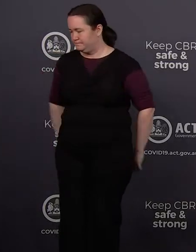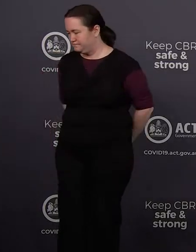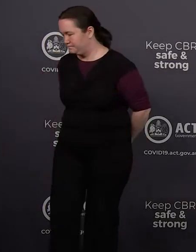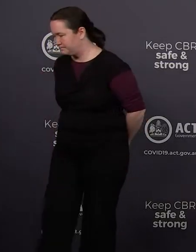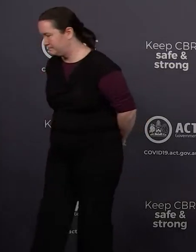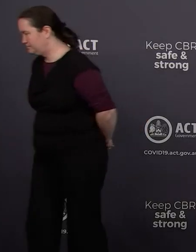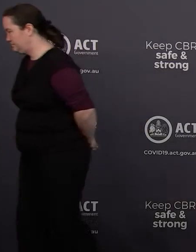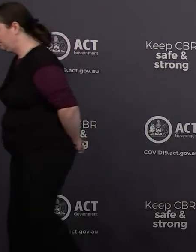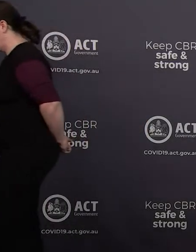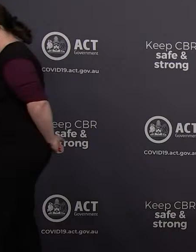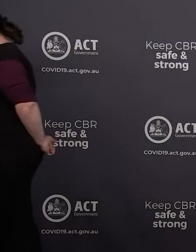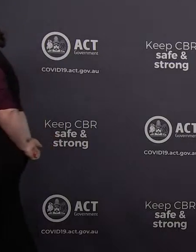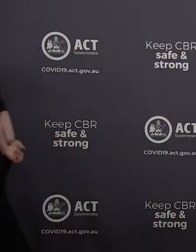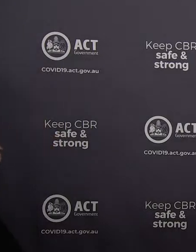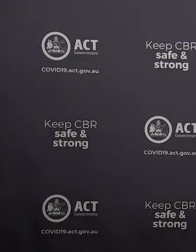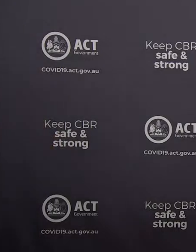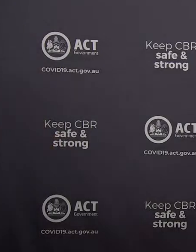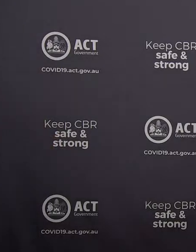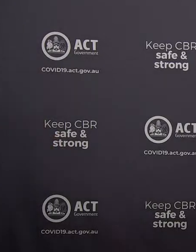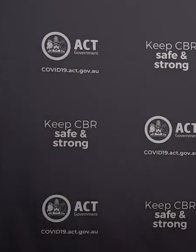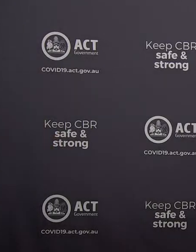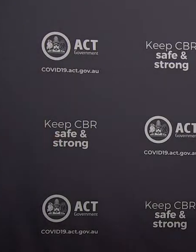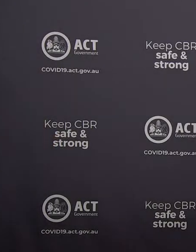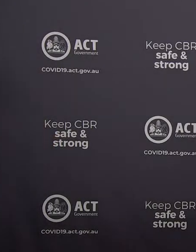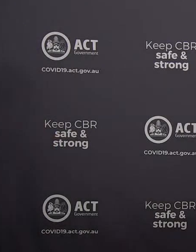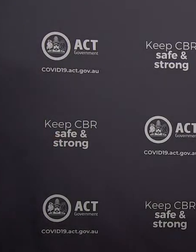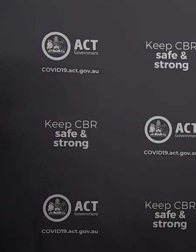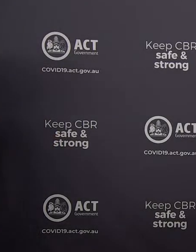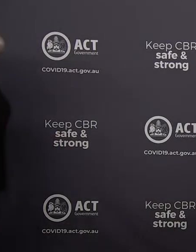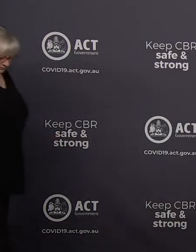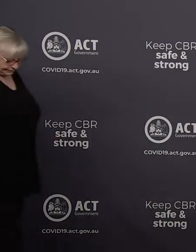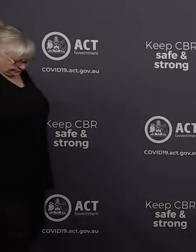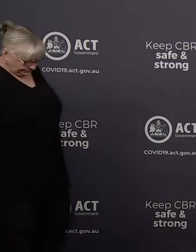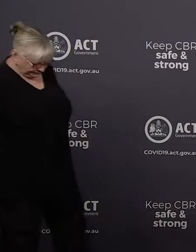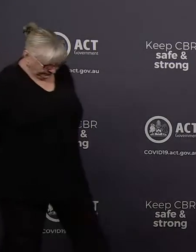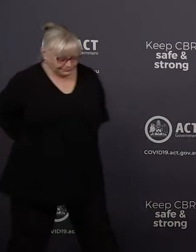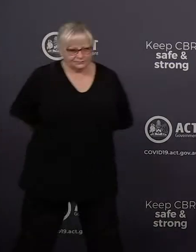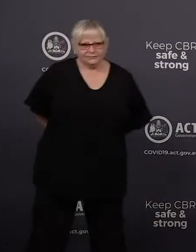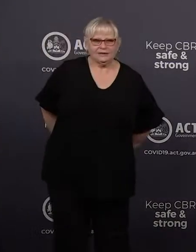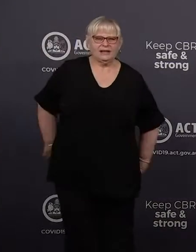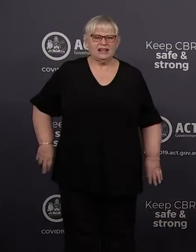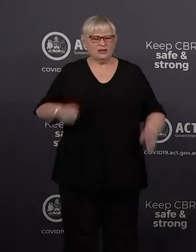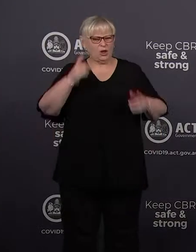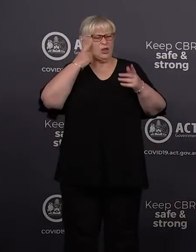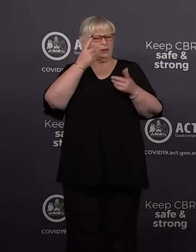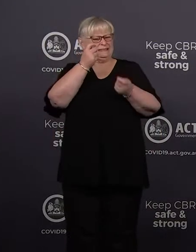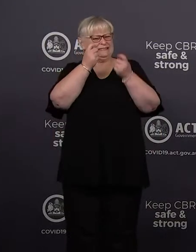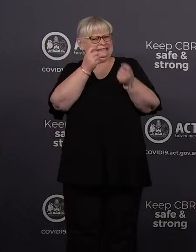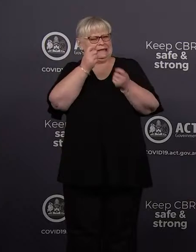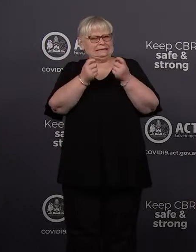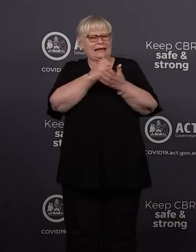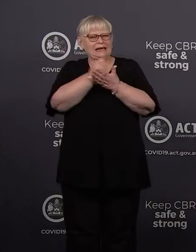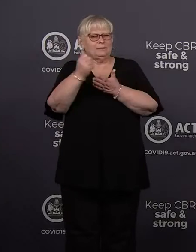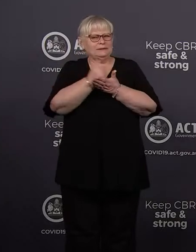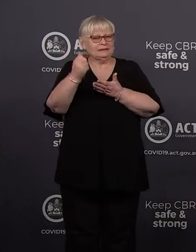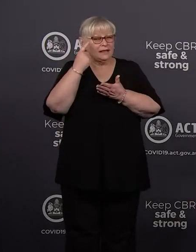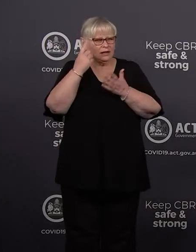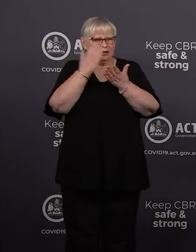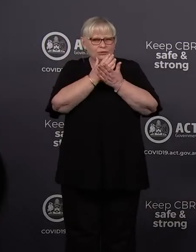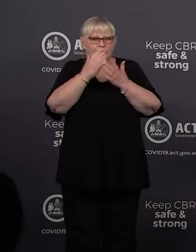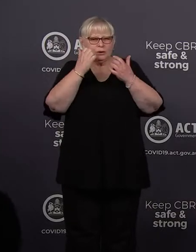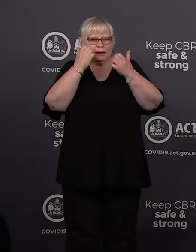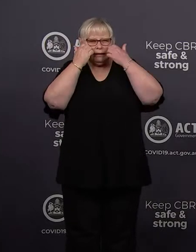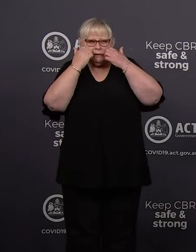testing numbers, are you still confident that it's an accurate reflection of level of COVID in the community? So I think testing numbers